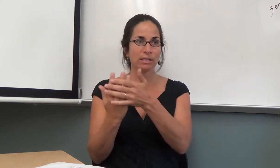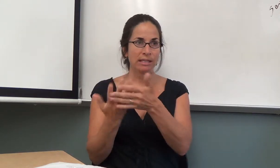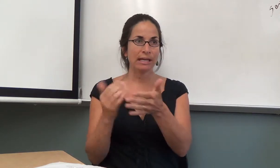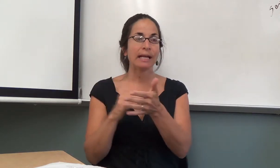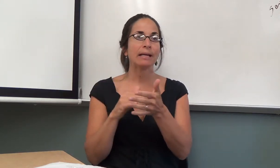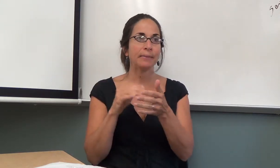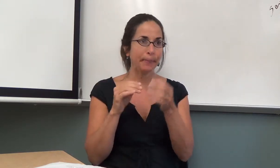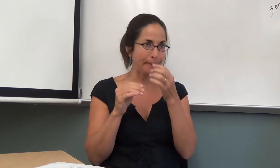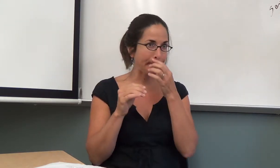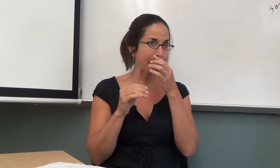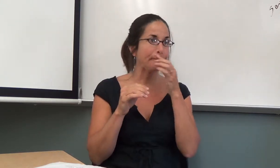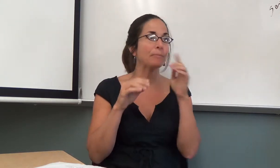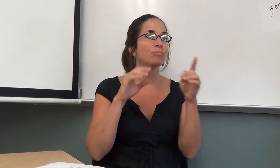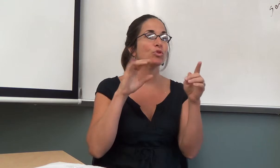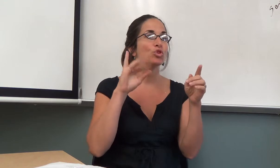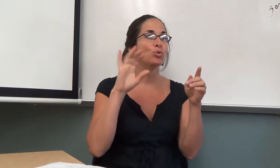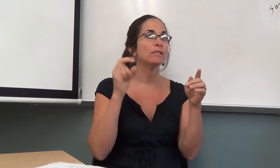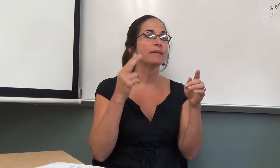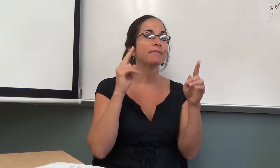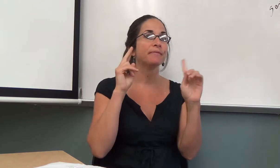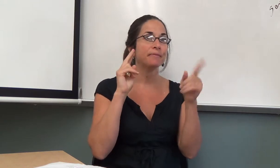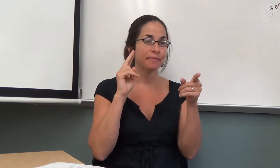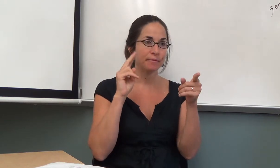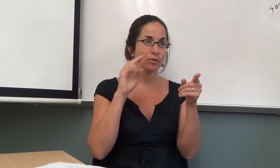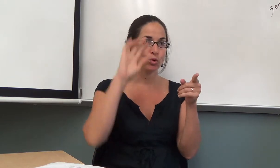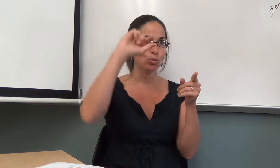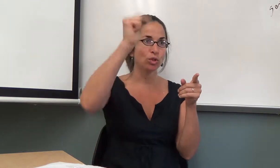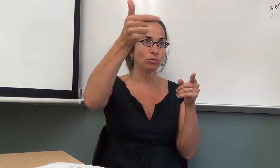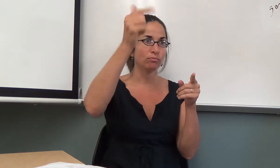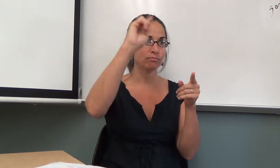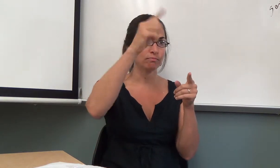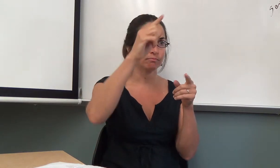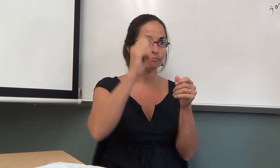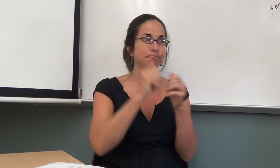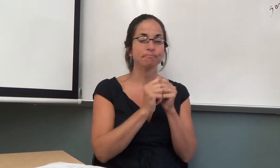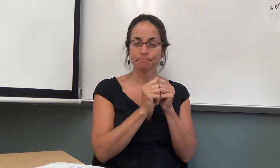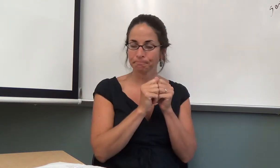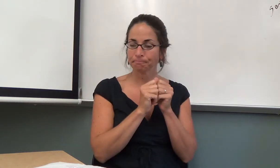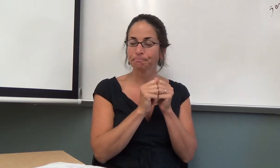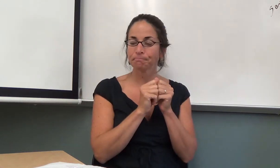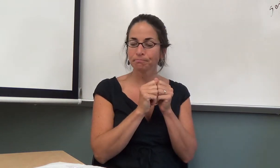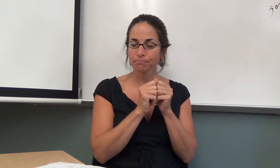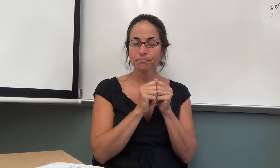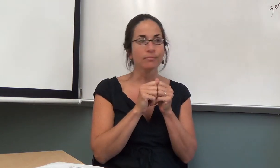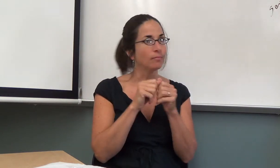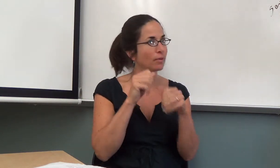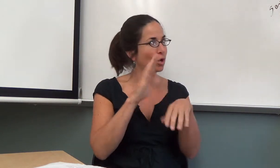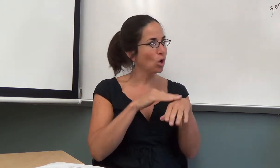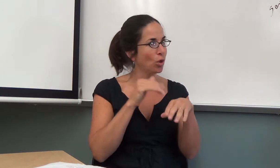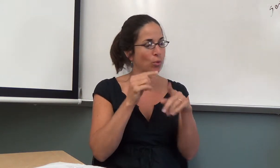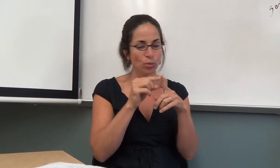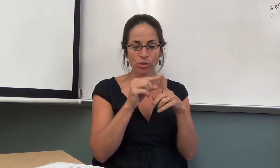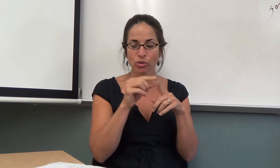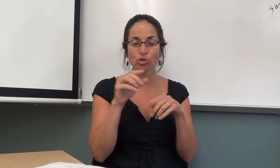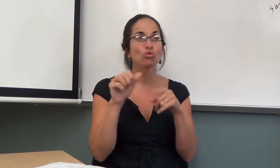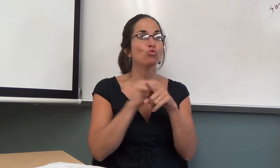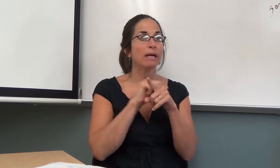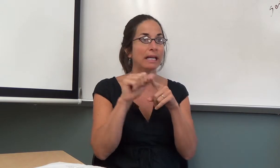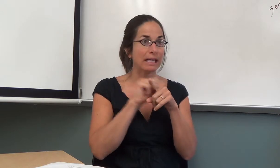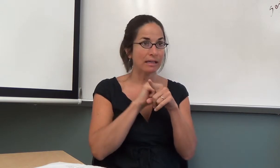So, Joseph, I'm going to ask you to do this one. Okay, you ready? Yes, sir. Say, call the words out and tell us what they are. So training would be a verb,